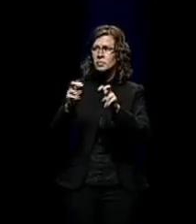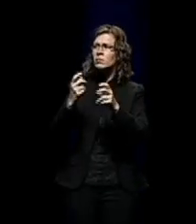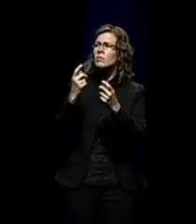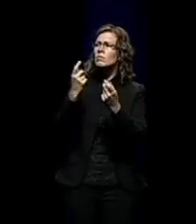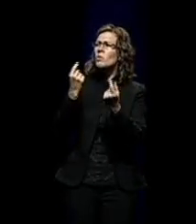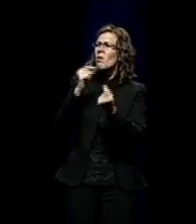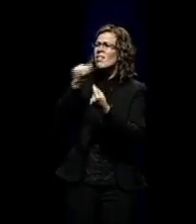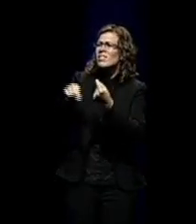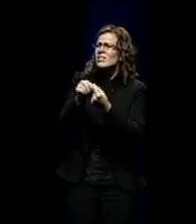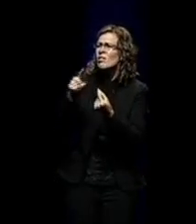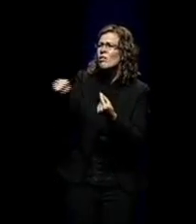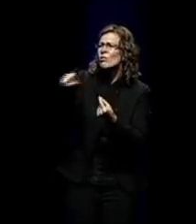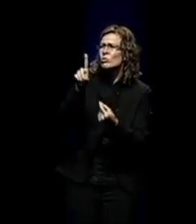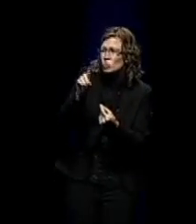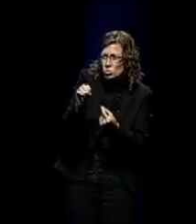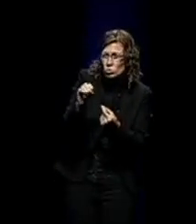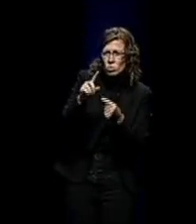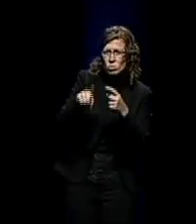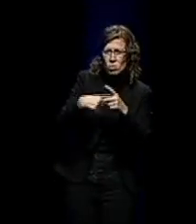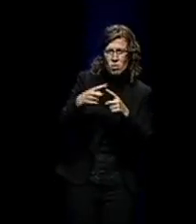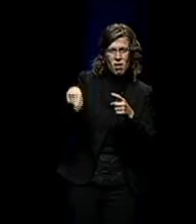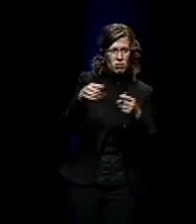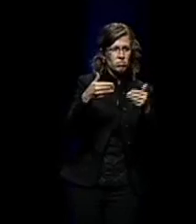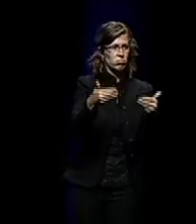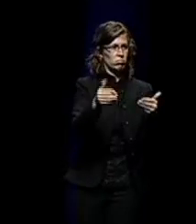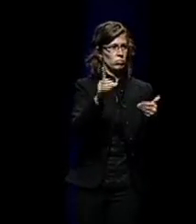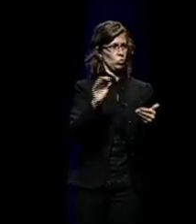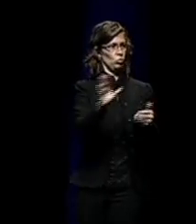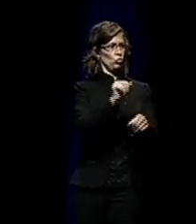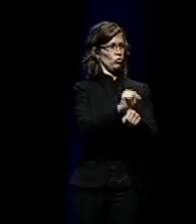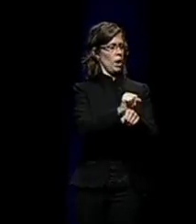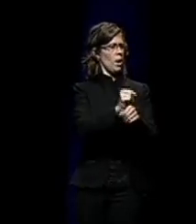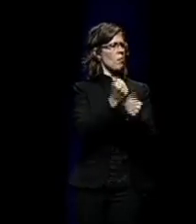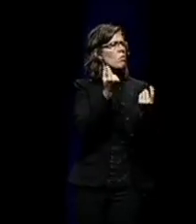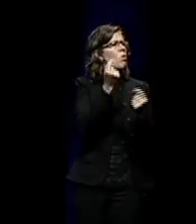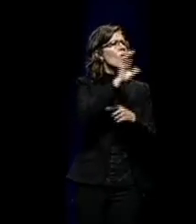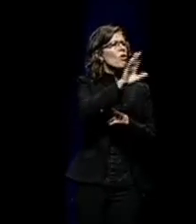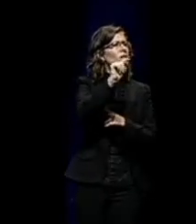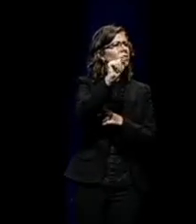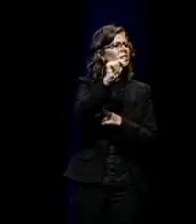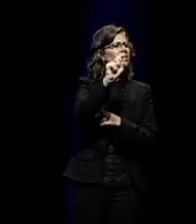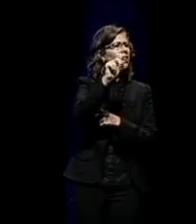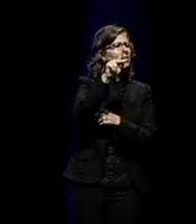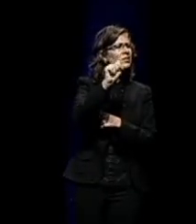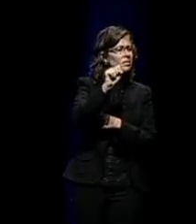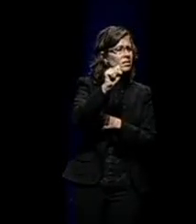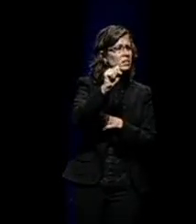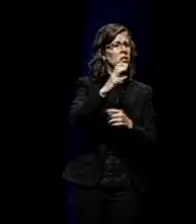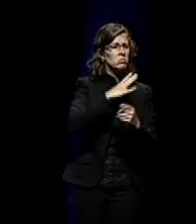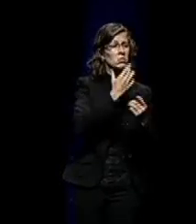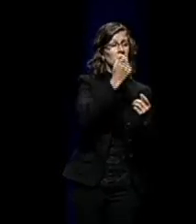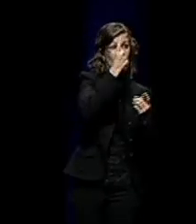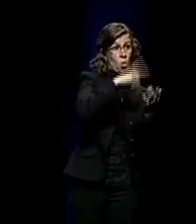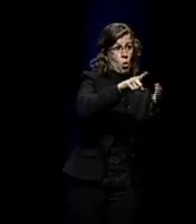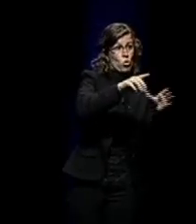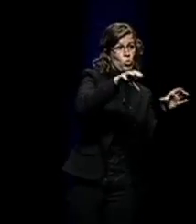in performing your job? And then it asks, what do you need to know? What skills and abilities you need to have to do